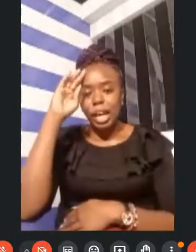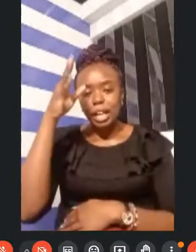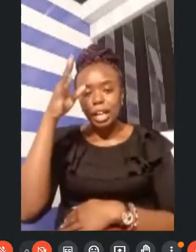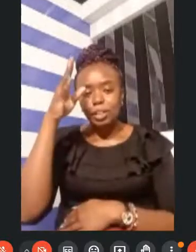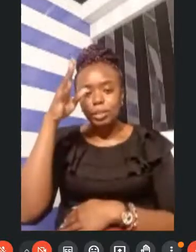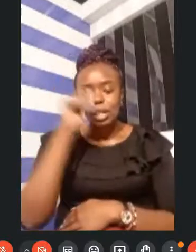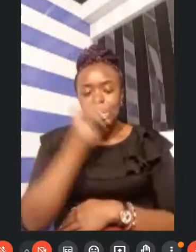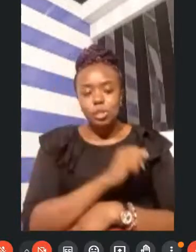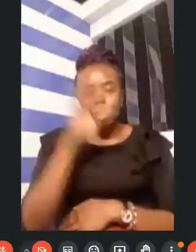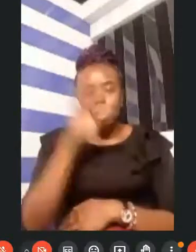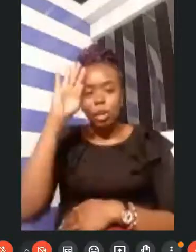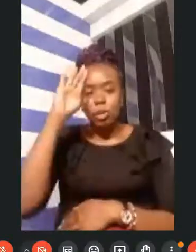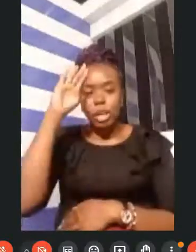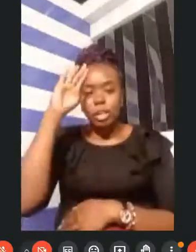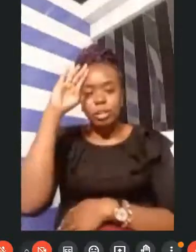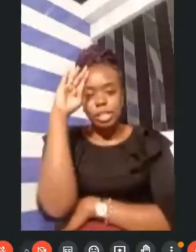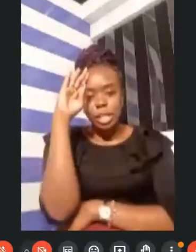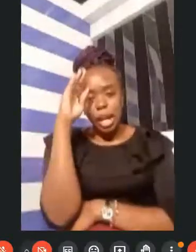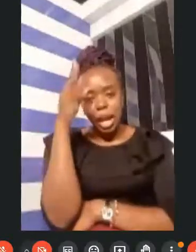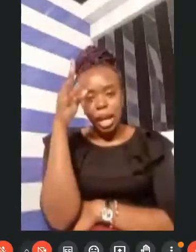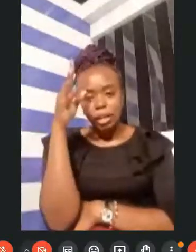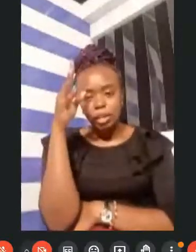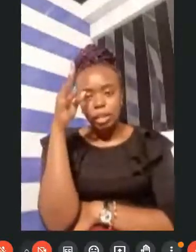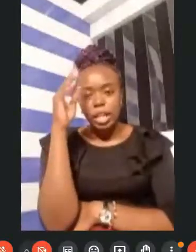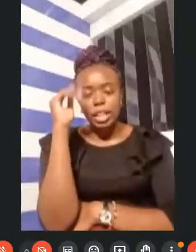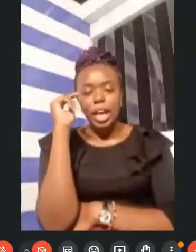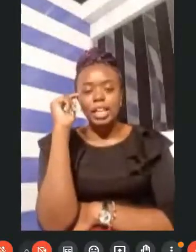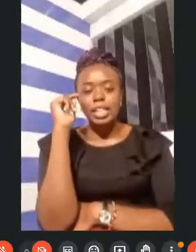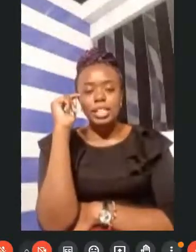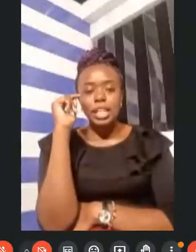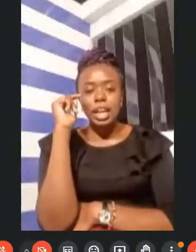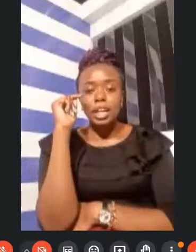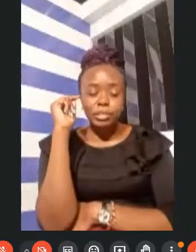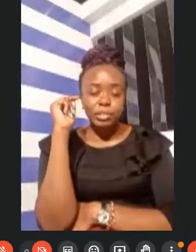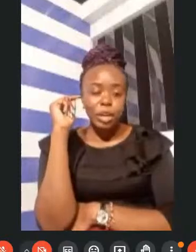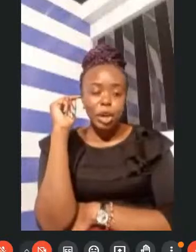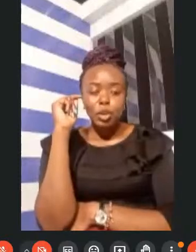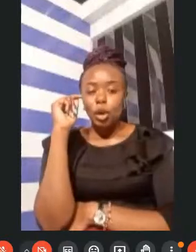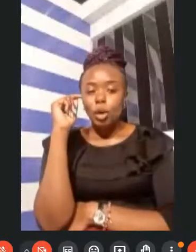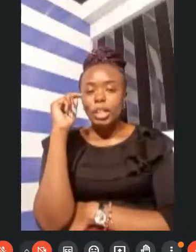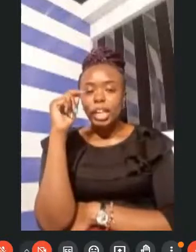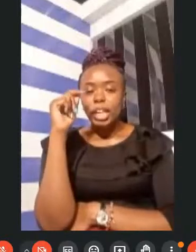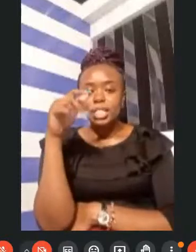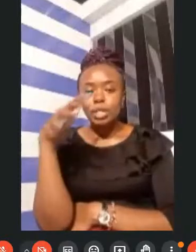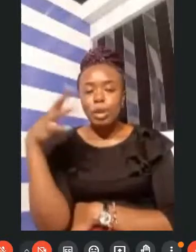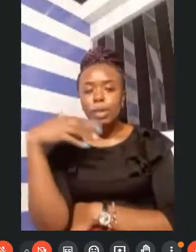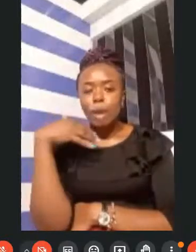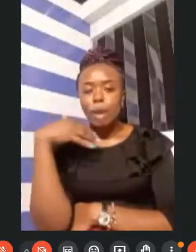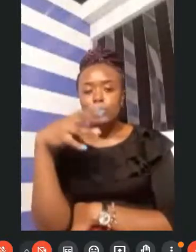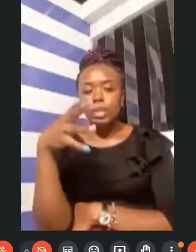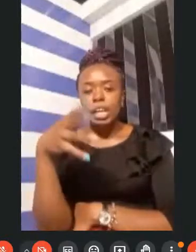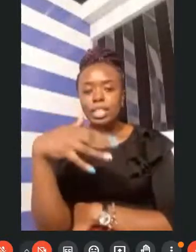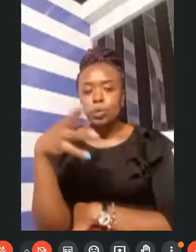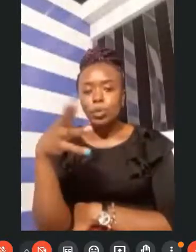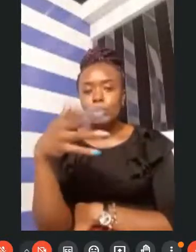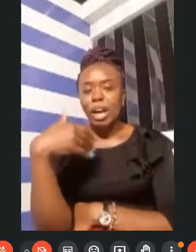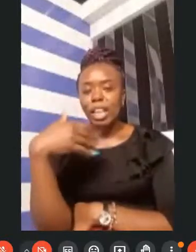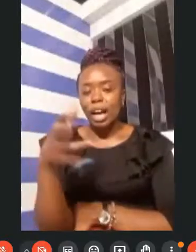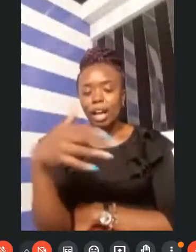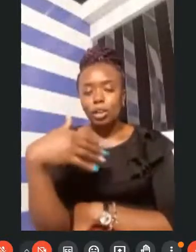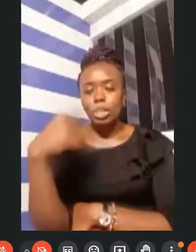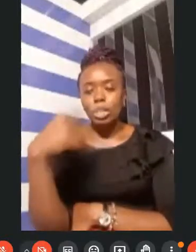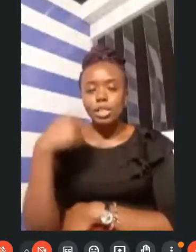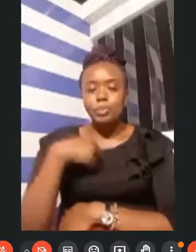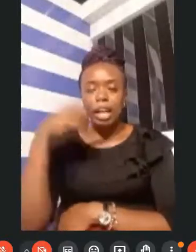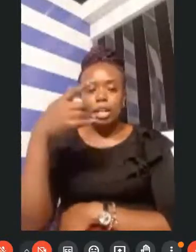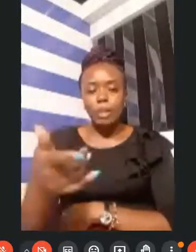hello. So you can use hello. That is if you're communicating, maybe I'm communicating with